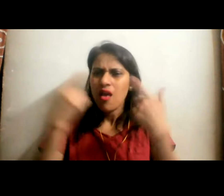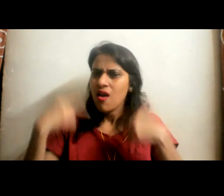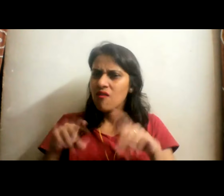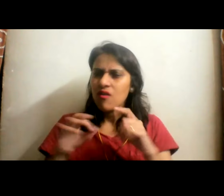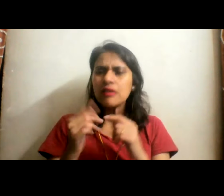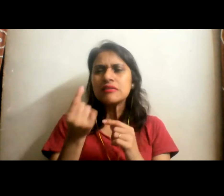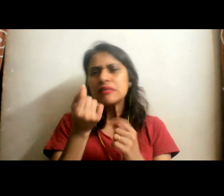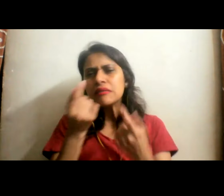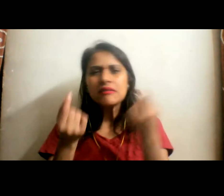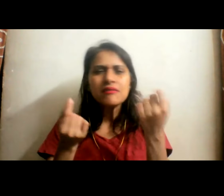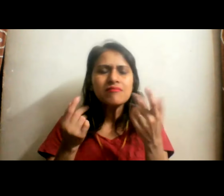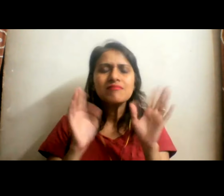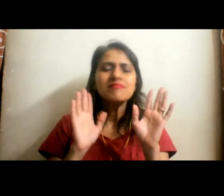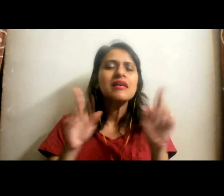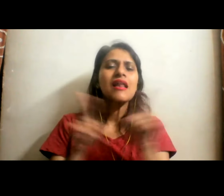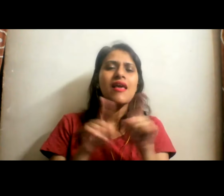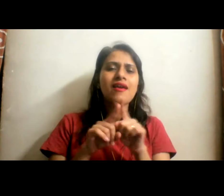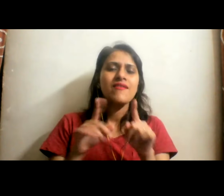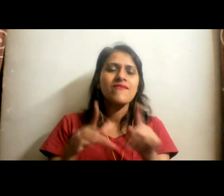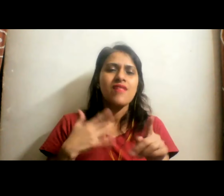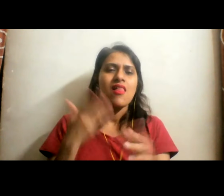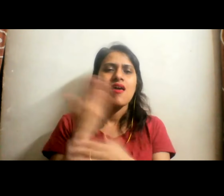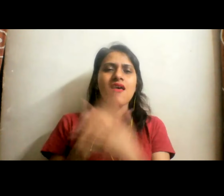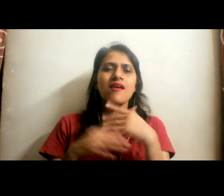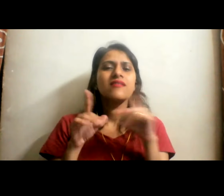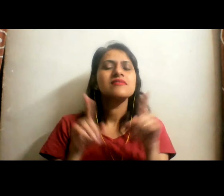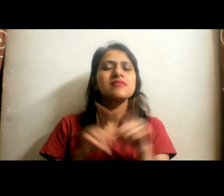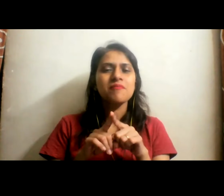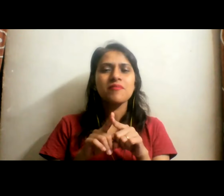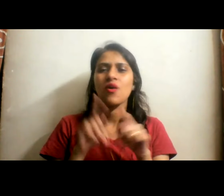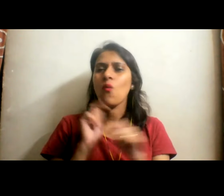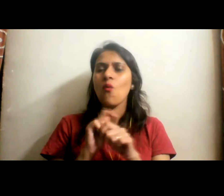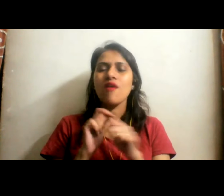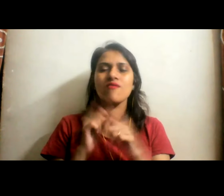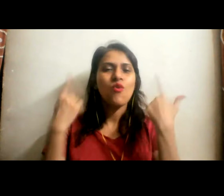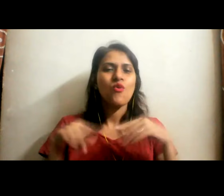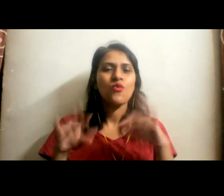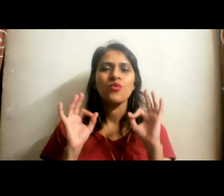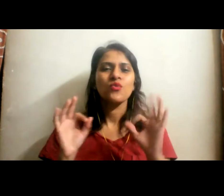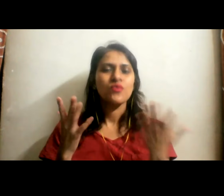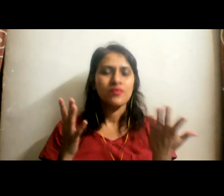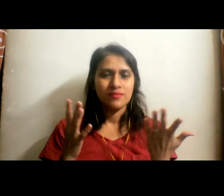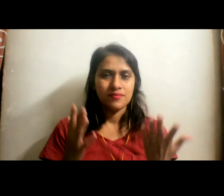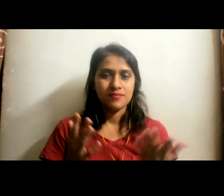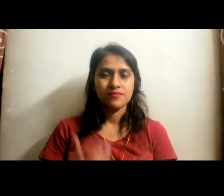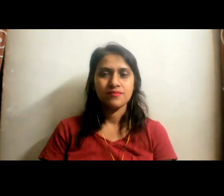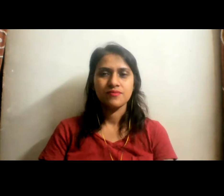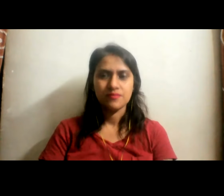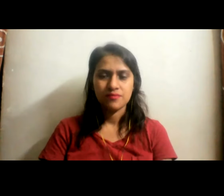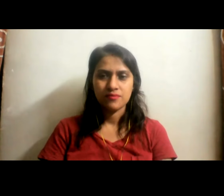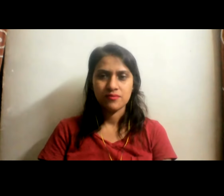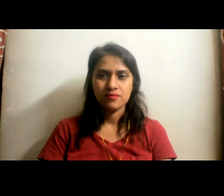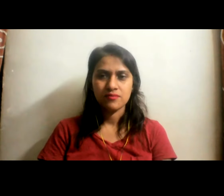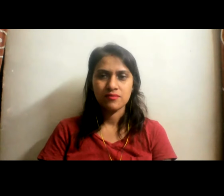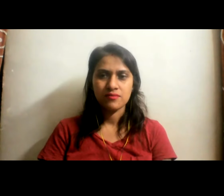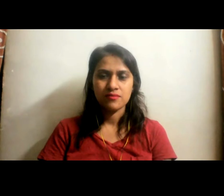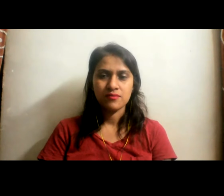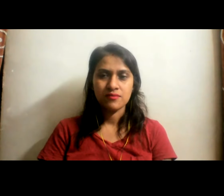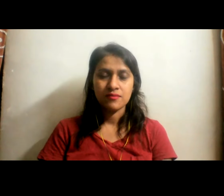disability or impairment. Second, which came to my mind was that maybe there is an invisible disability which is not